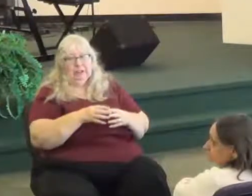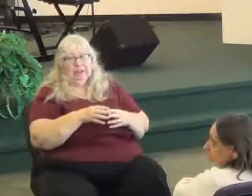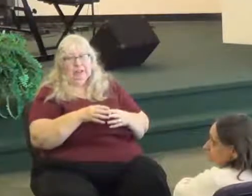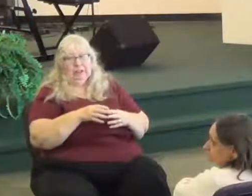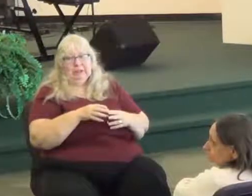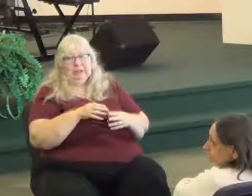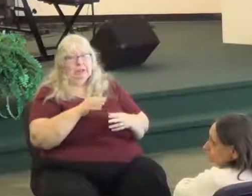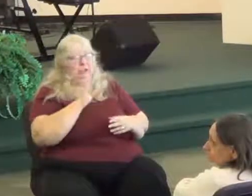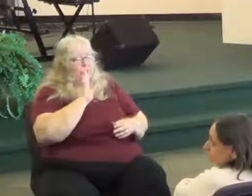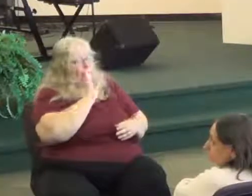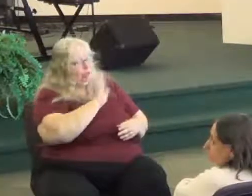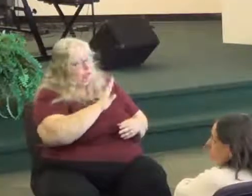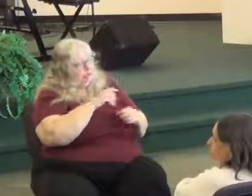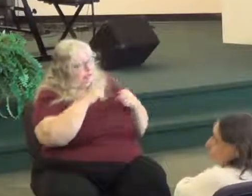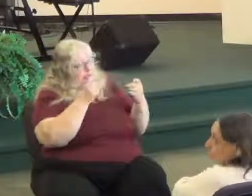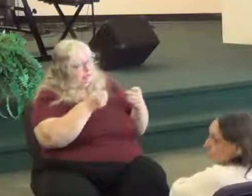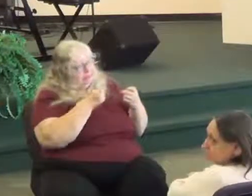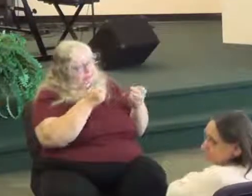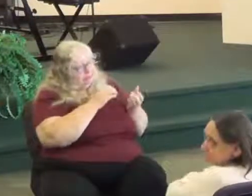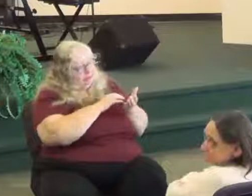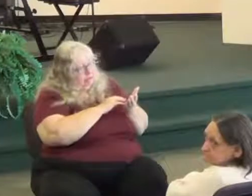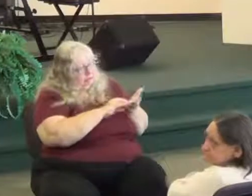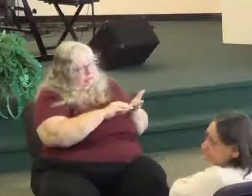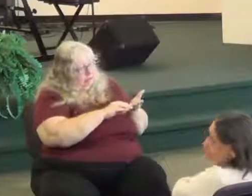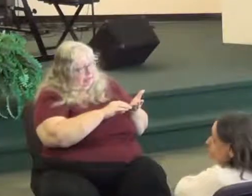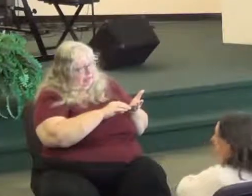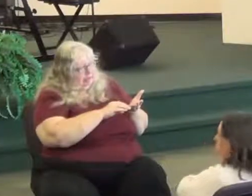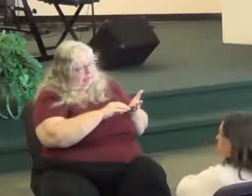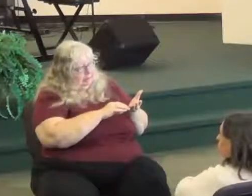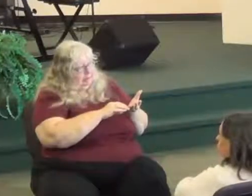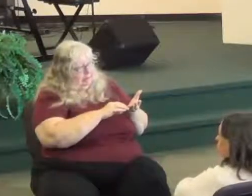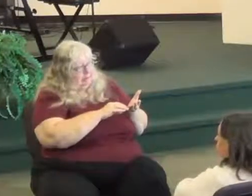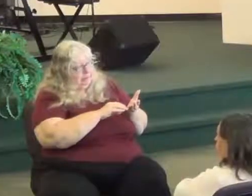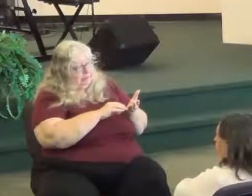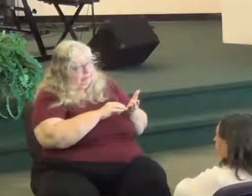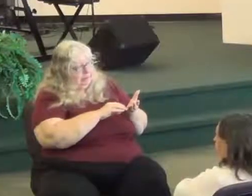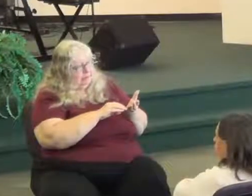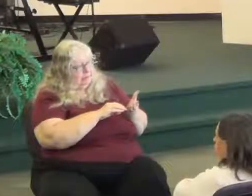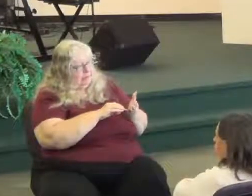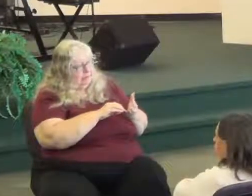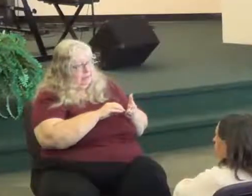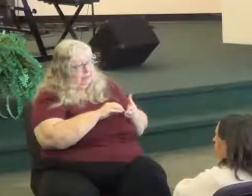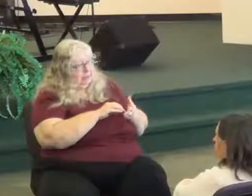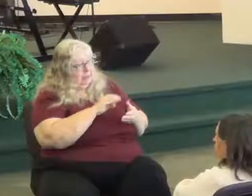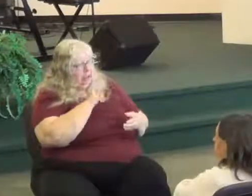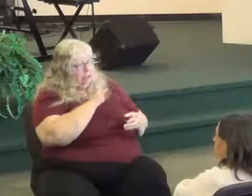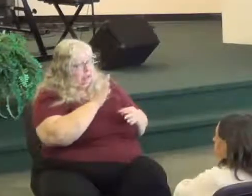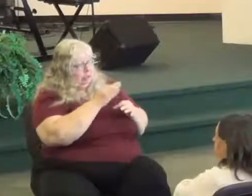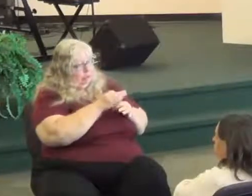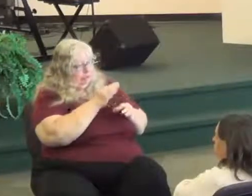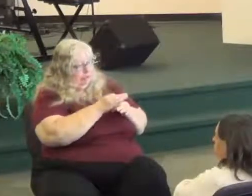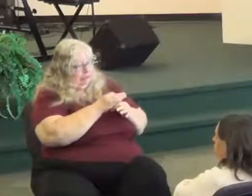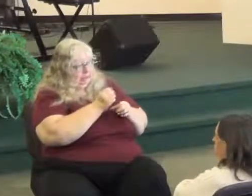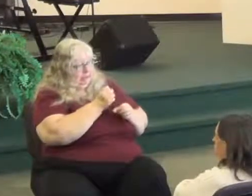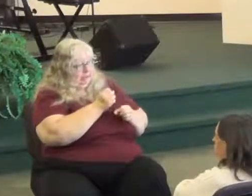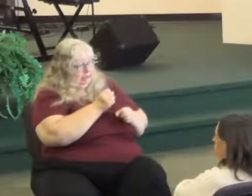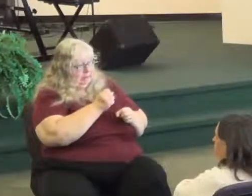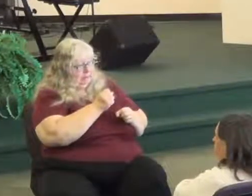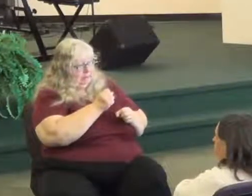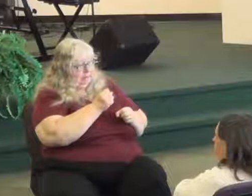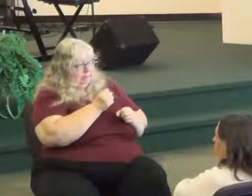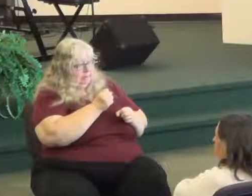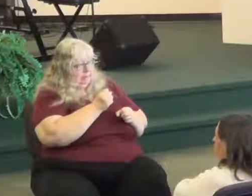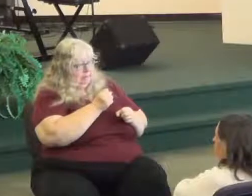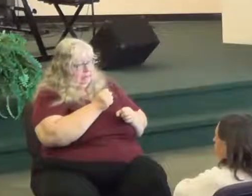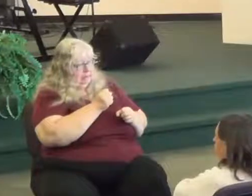are forgiven. And here's the interesting thing. He tells her the exact same thing. He says, your faith has sozo